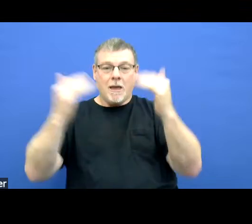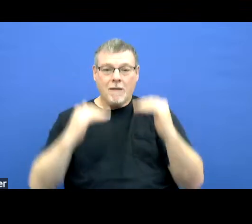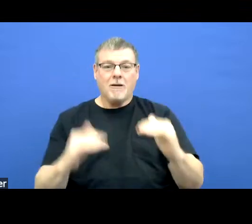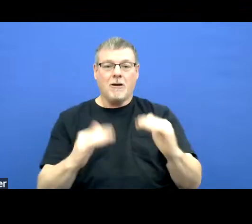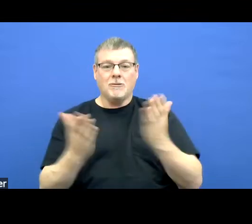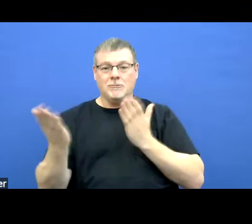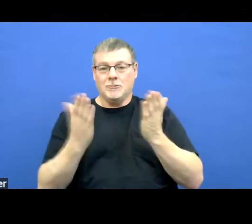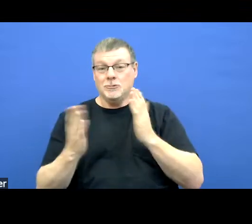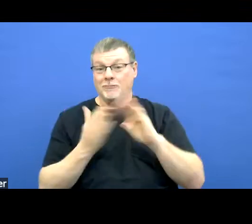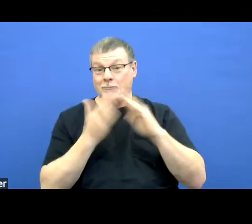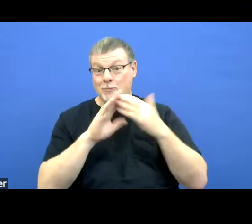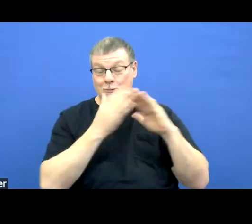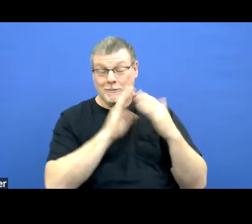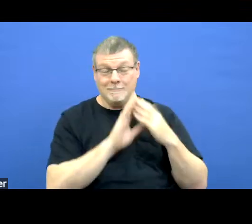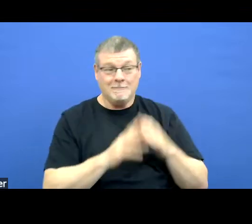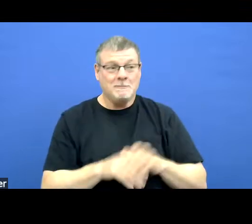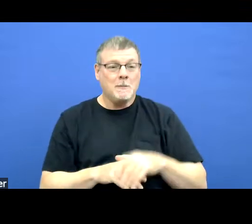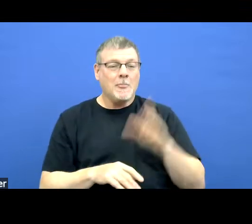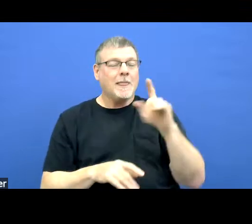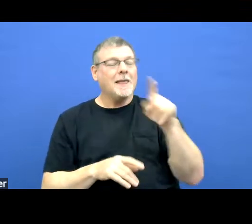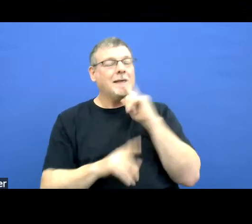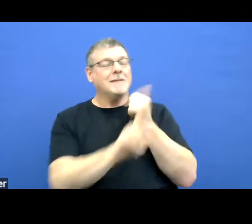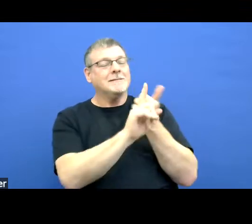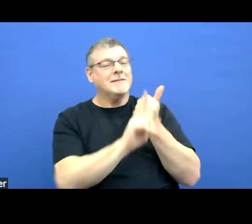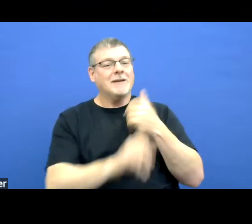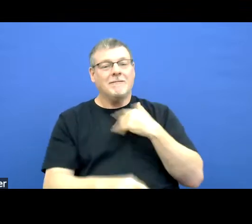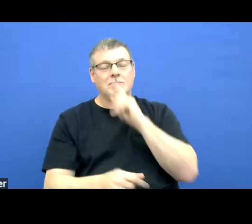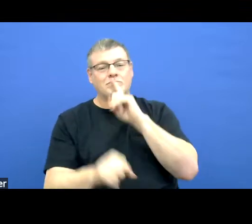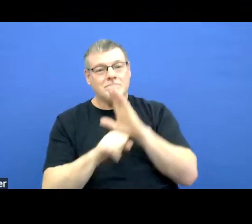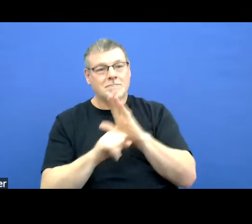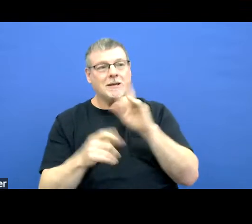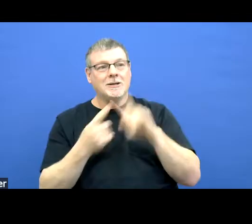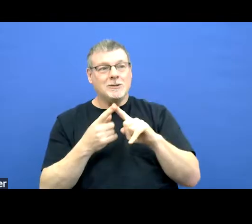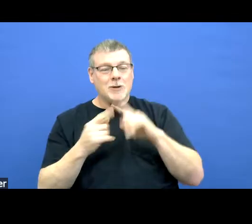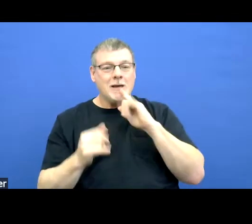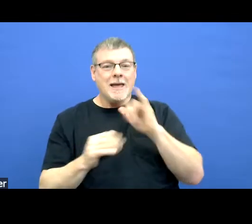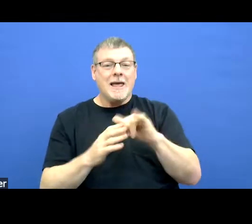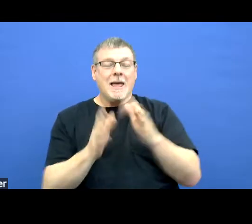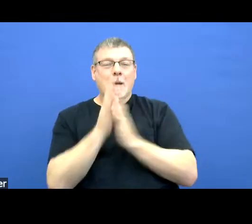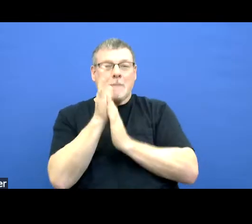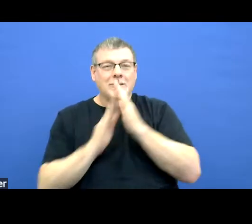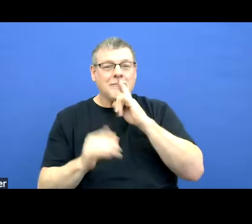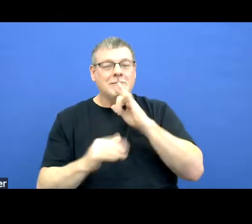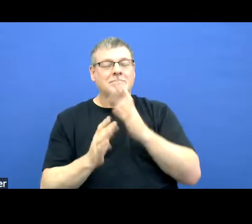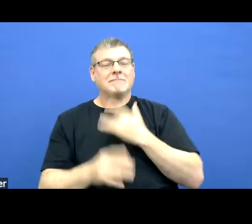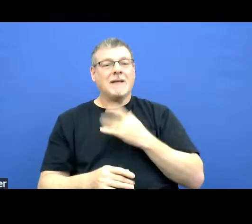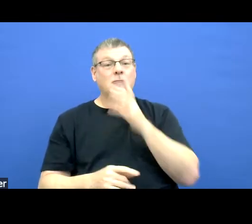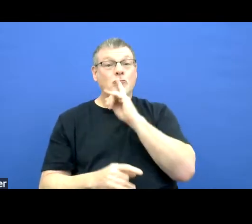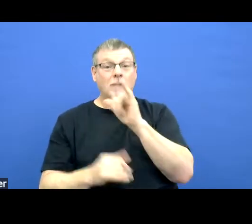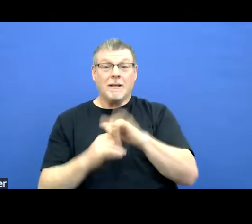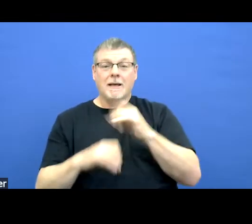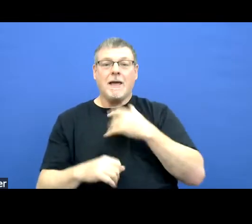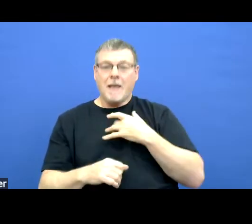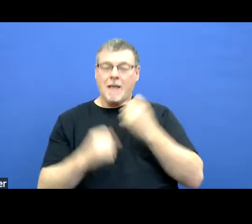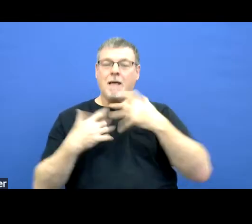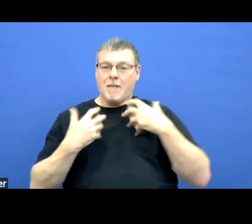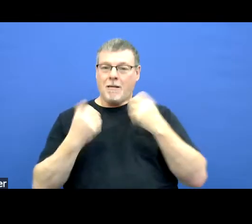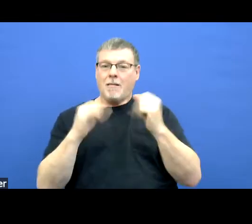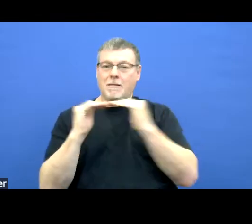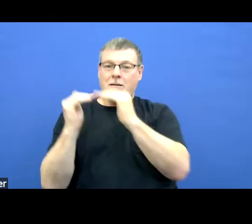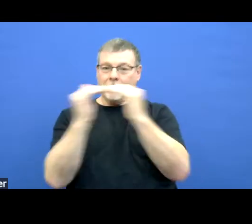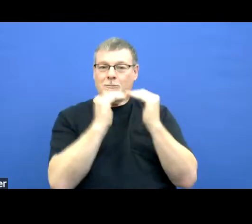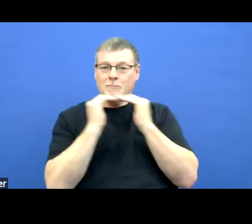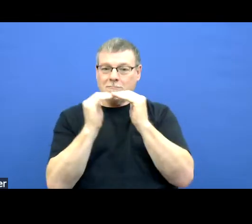Communities. Samaria truly has a commitment to a scientific curiosity, compassion, and health equity.